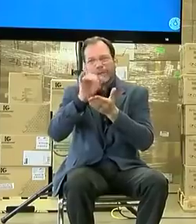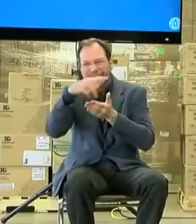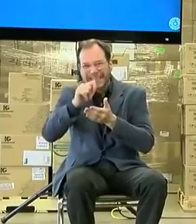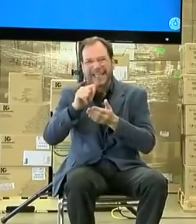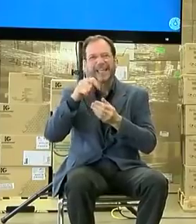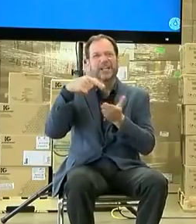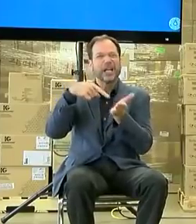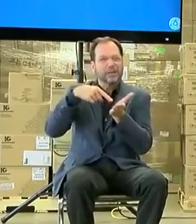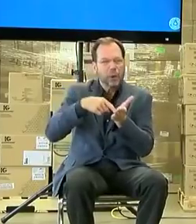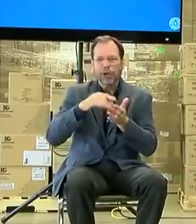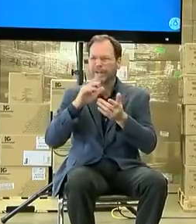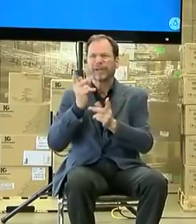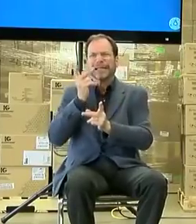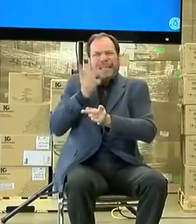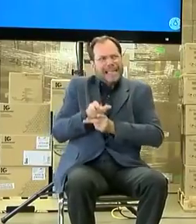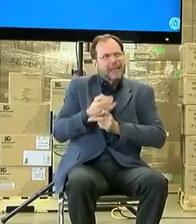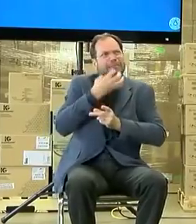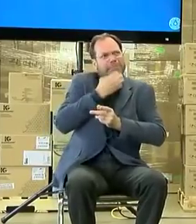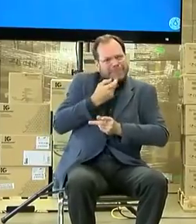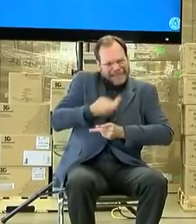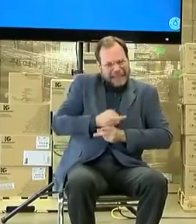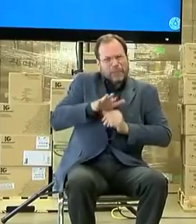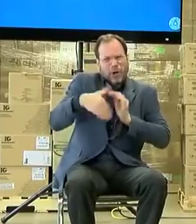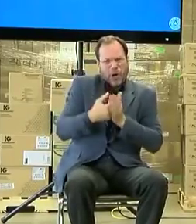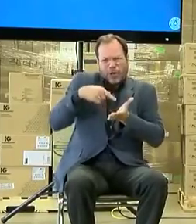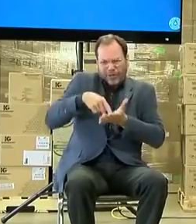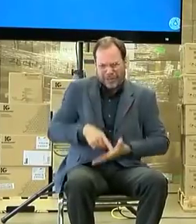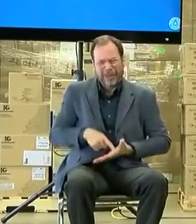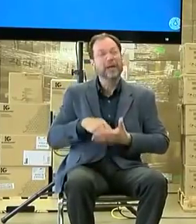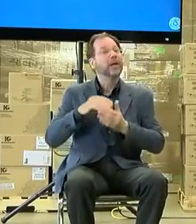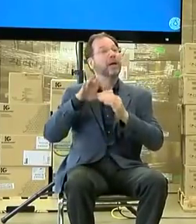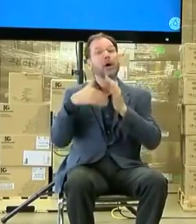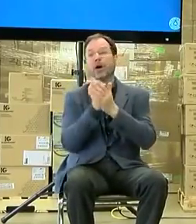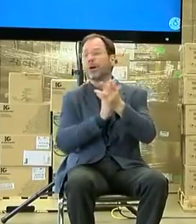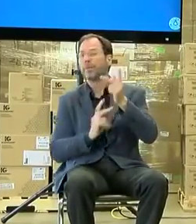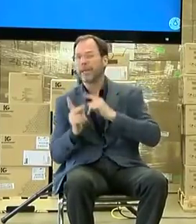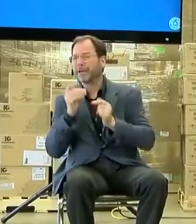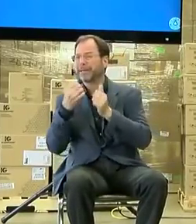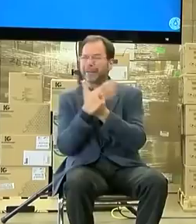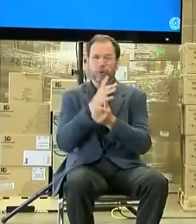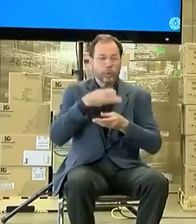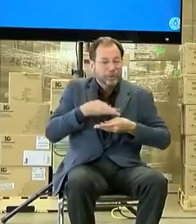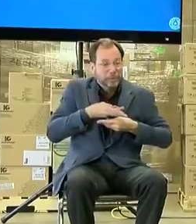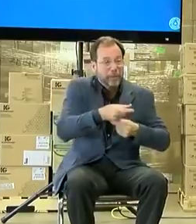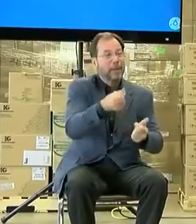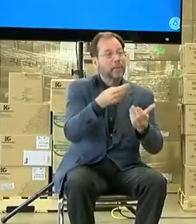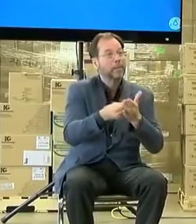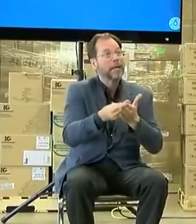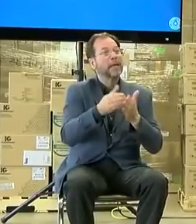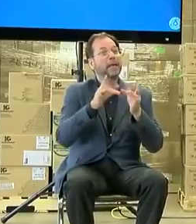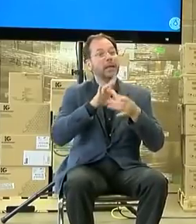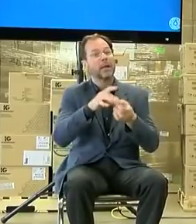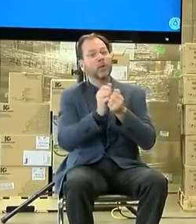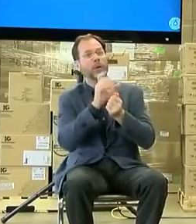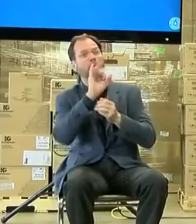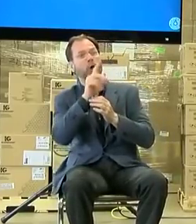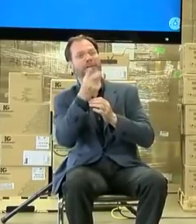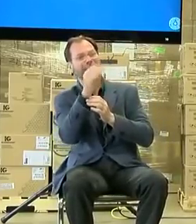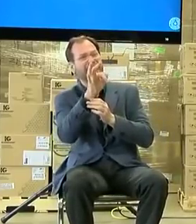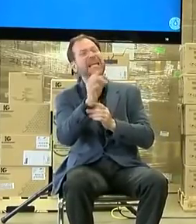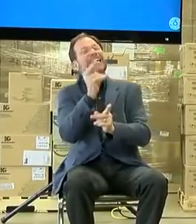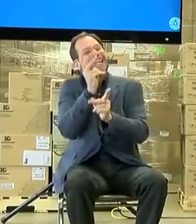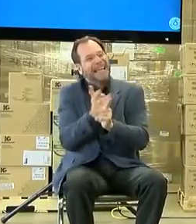keep your invoices. In this case, every human that is spending money in response to COVID-19 needs to keep